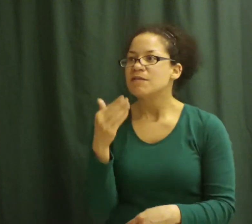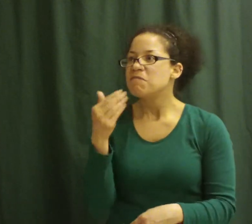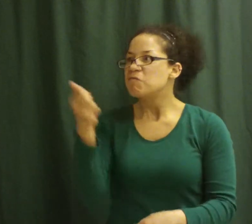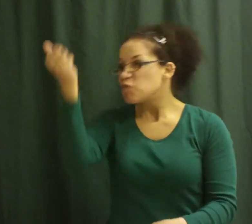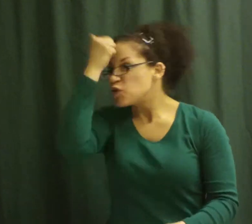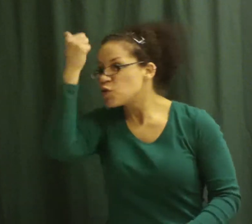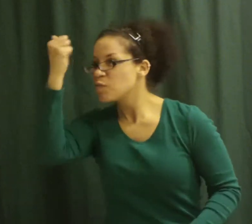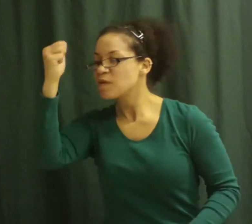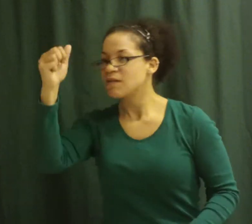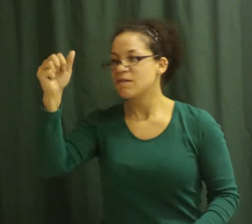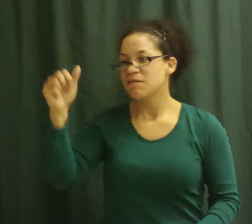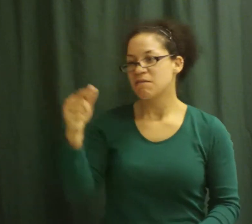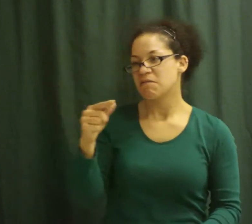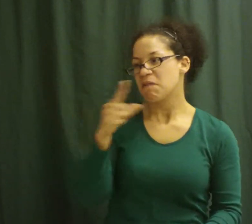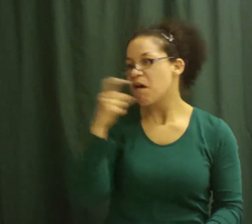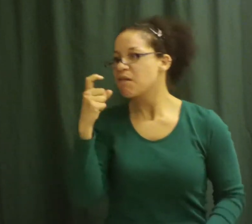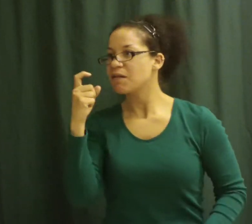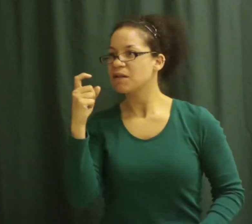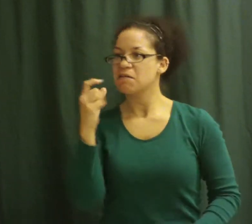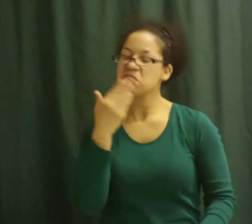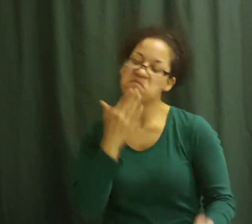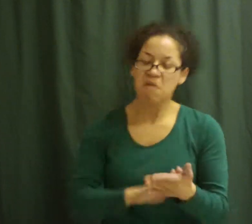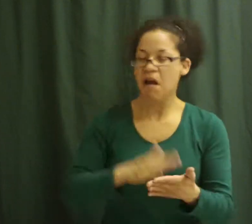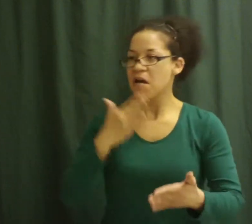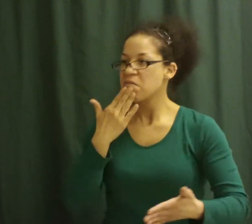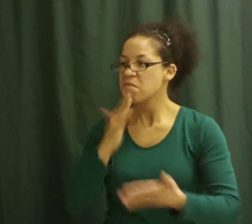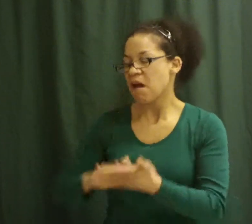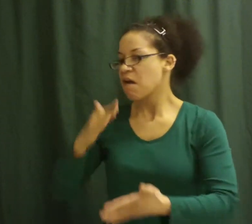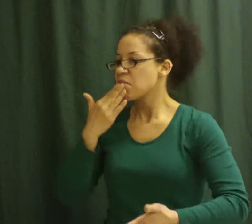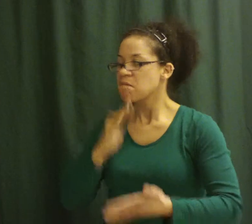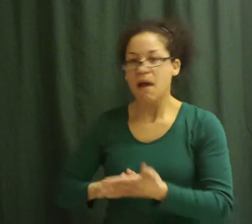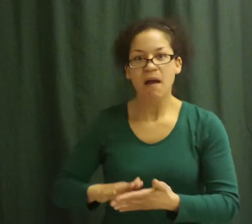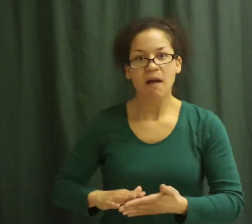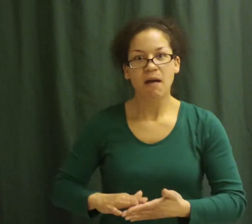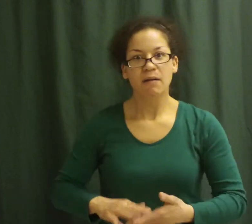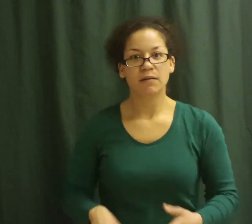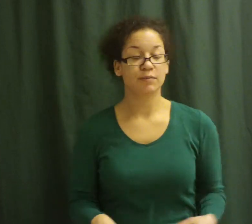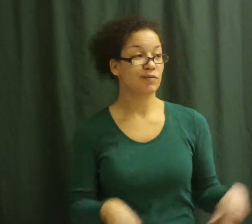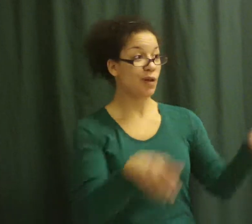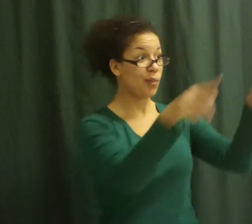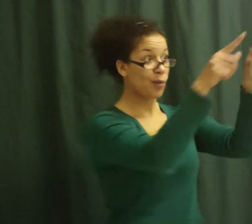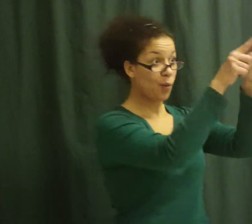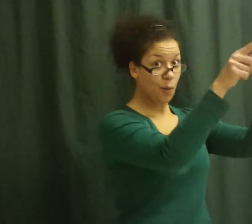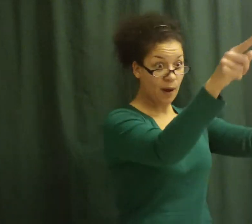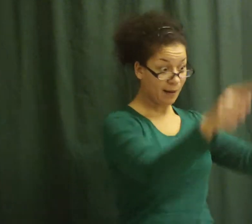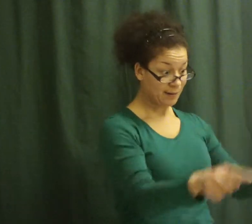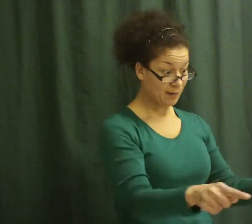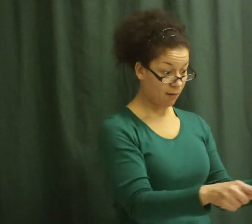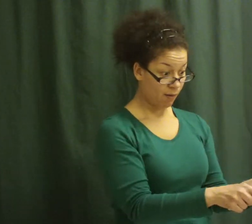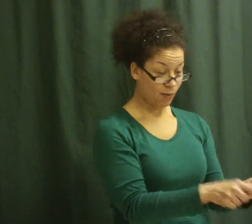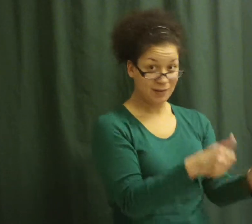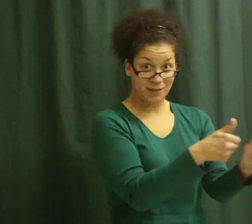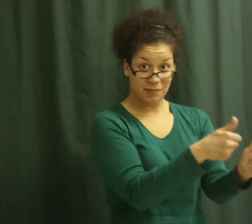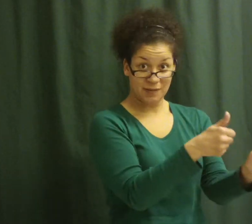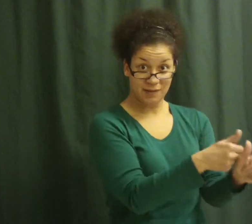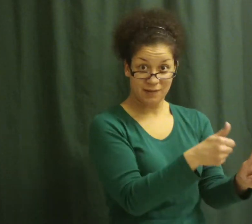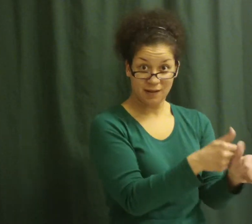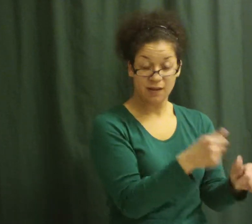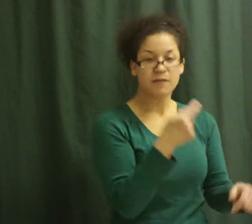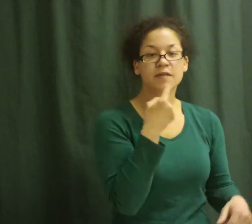The rectangles say this: if you want to be smart and beautiful and good,